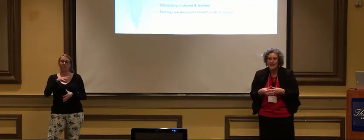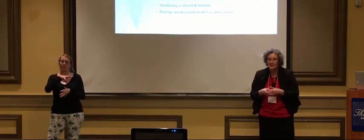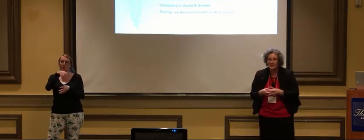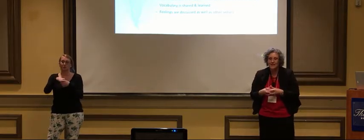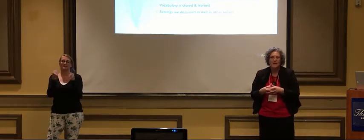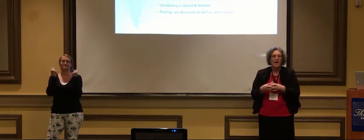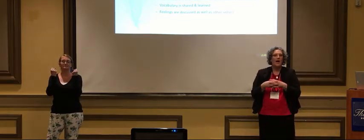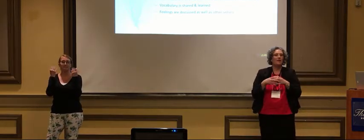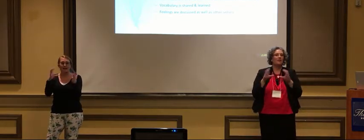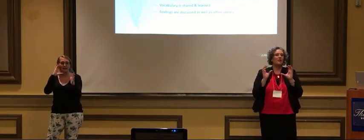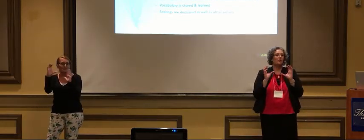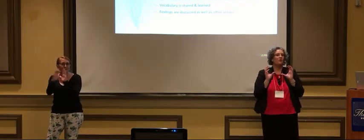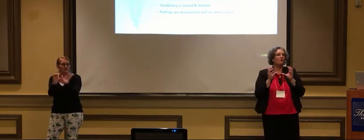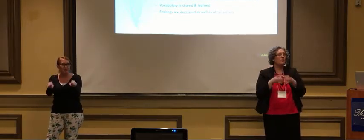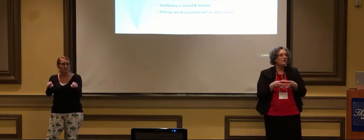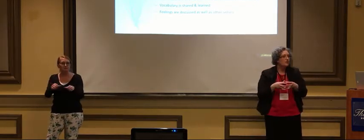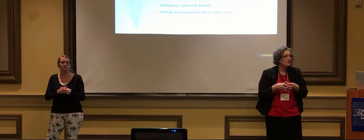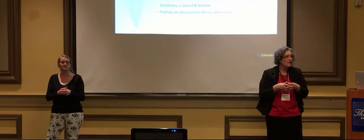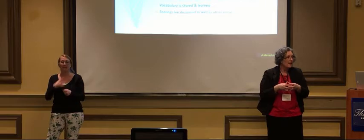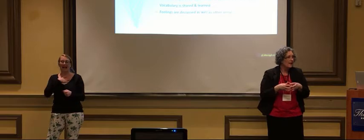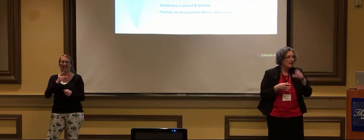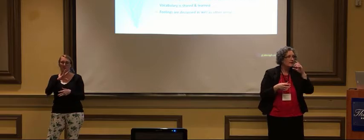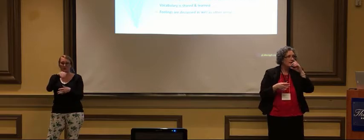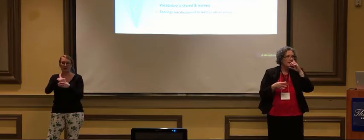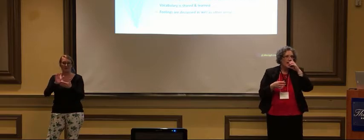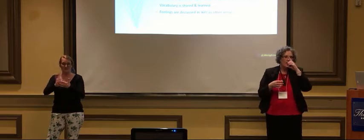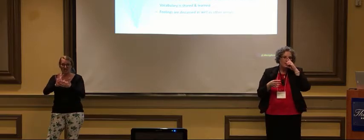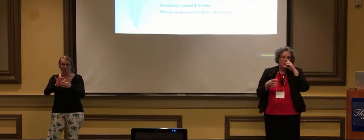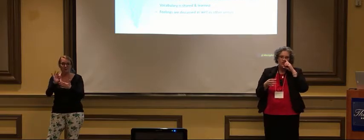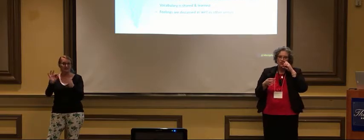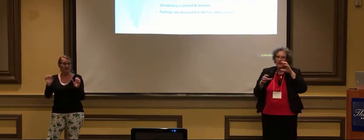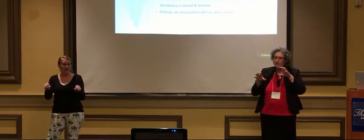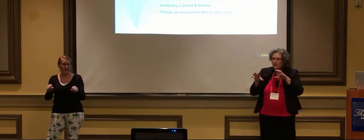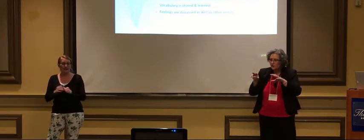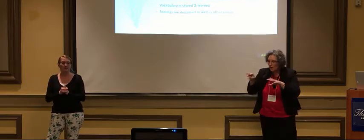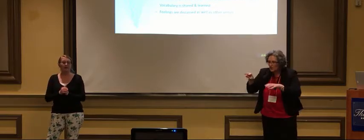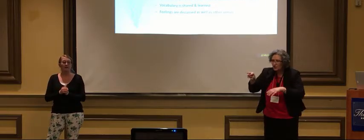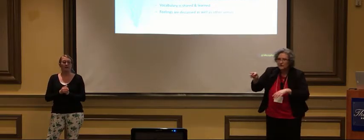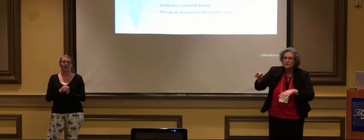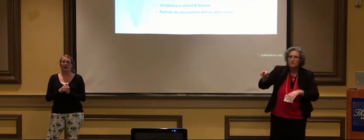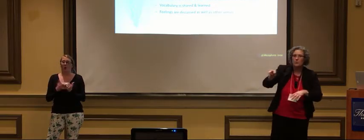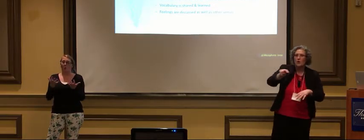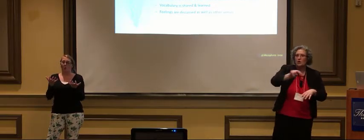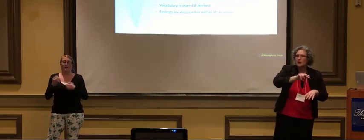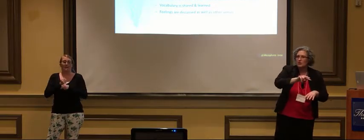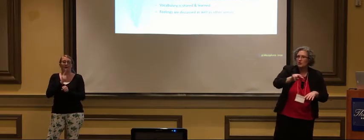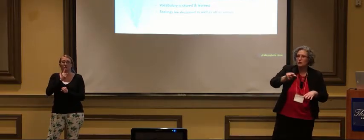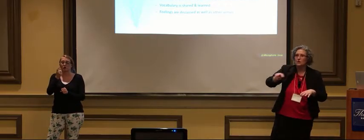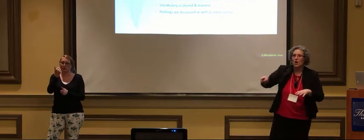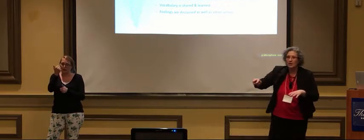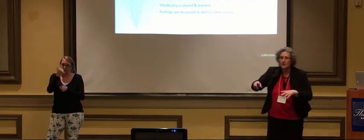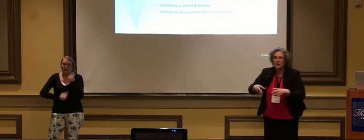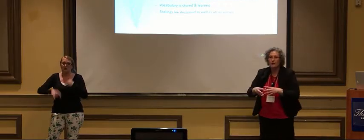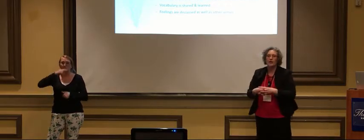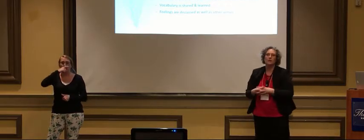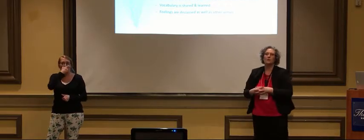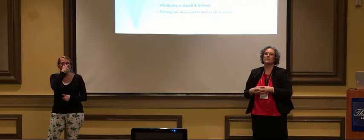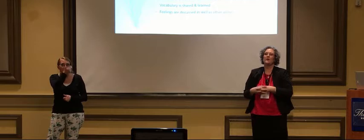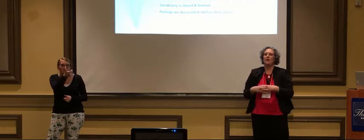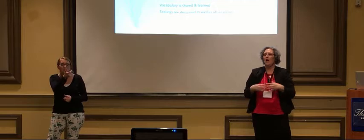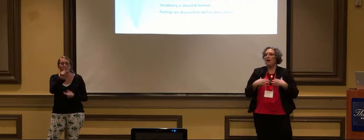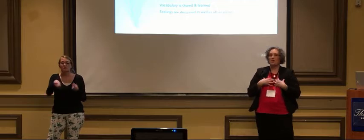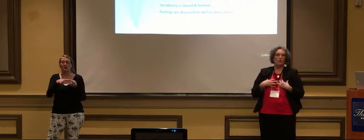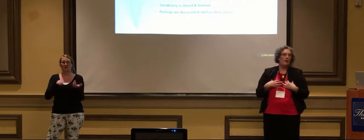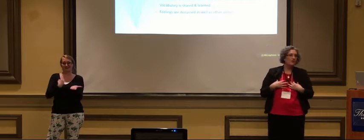as I can. I like to include videos if I can. I make sure every kid watches when we all take turns talking about our